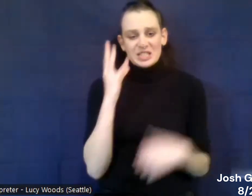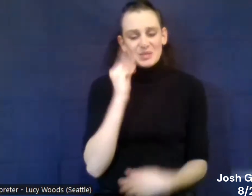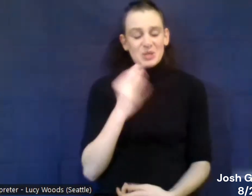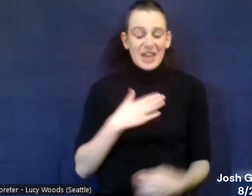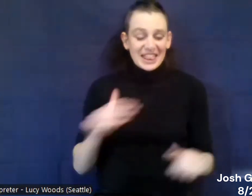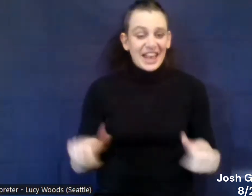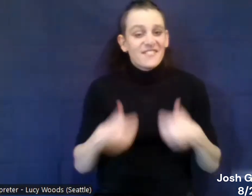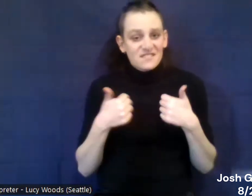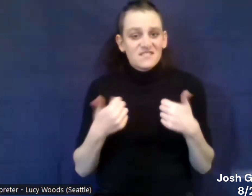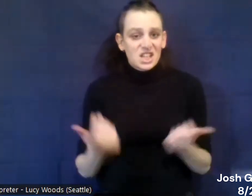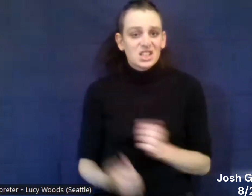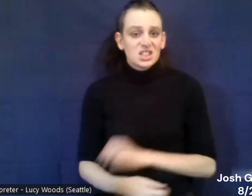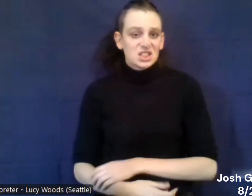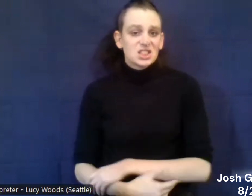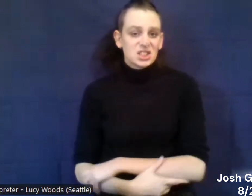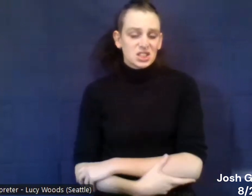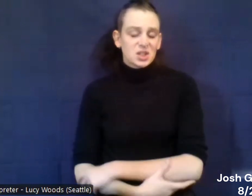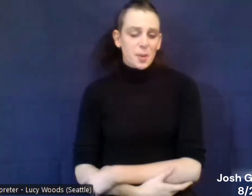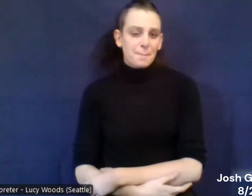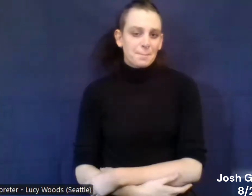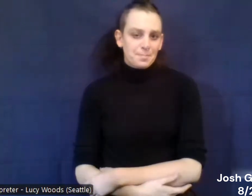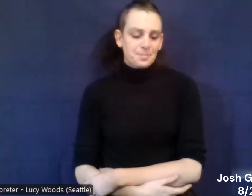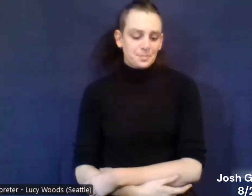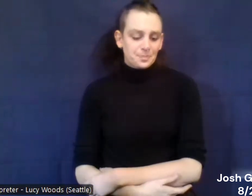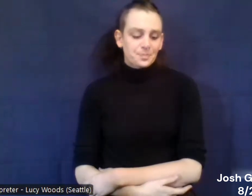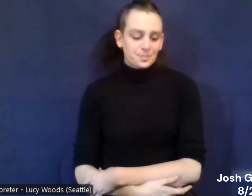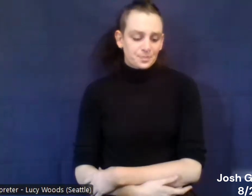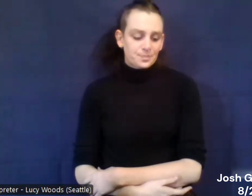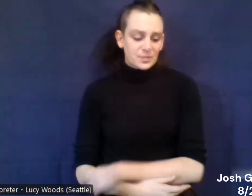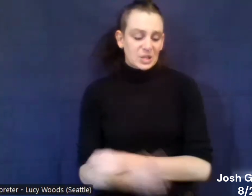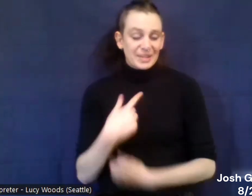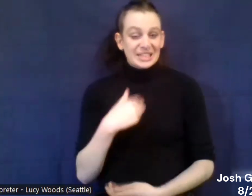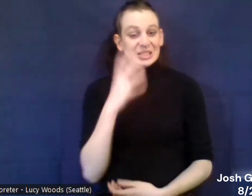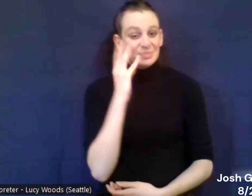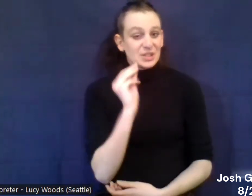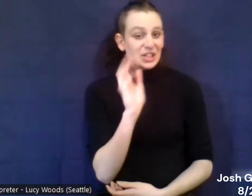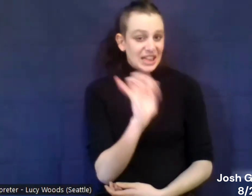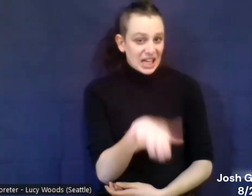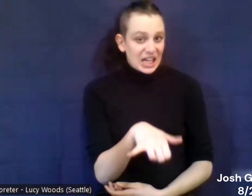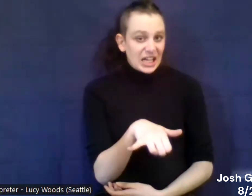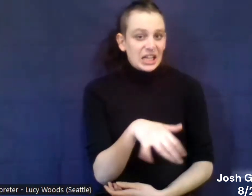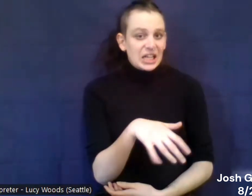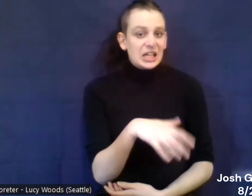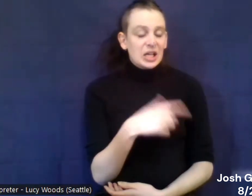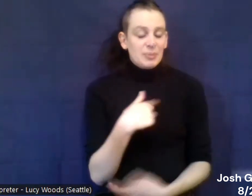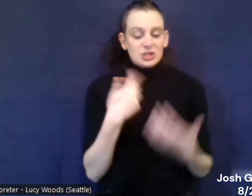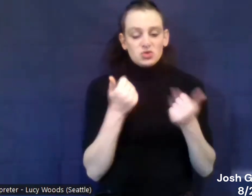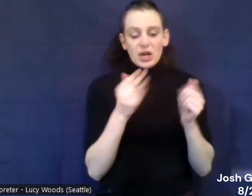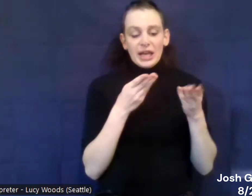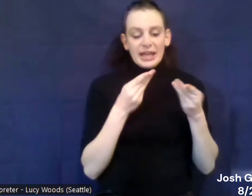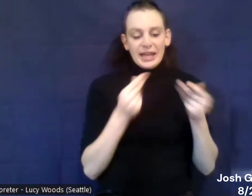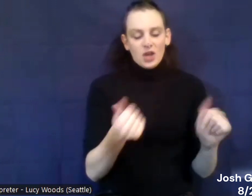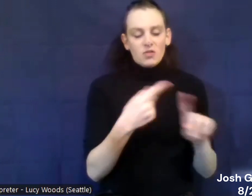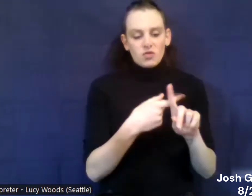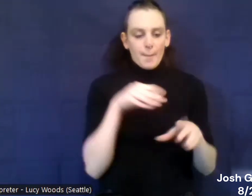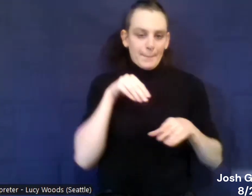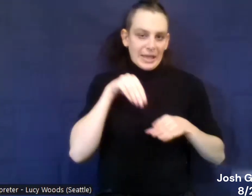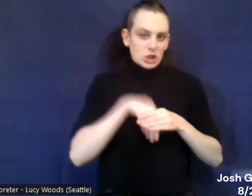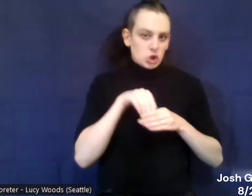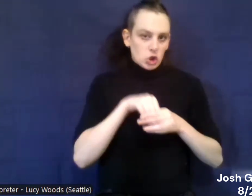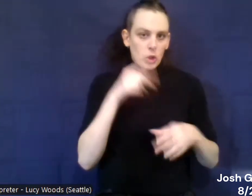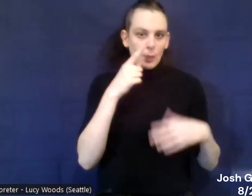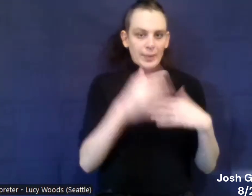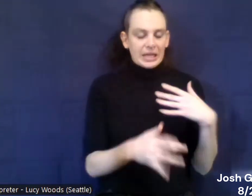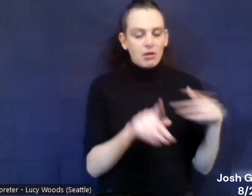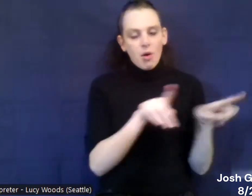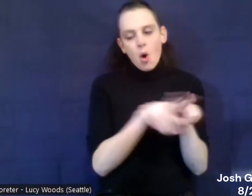And as I was going through that, I was both trying to heal from the internal bleed, but also medically detoxing and